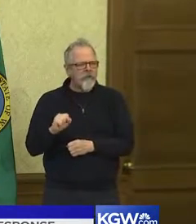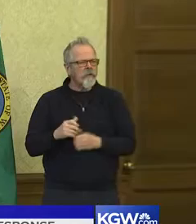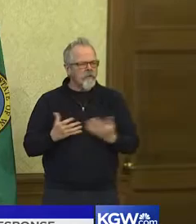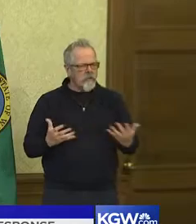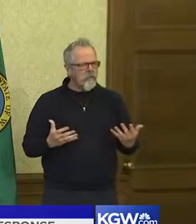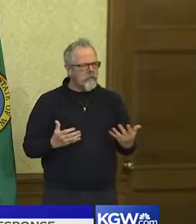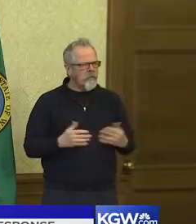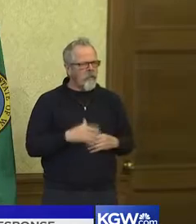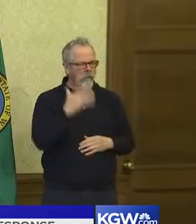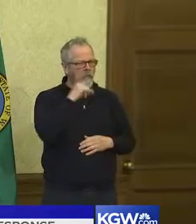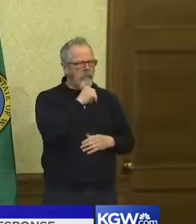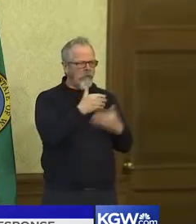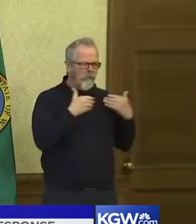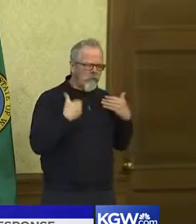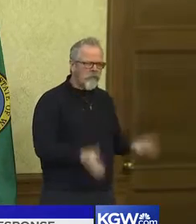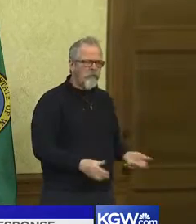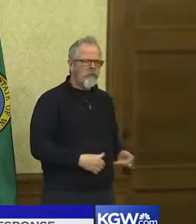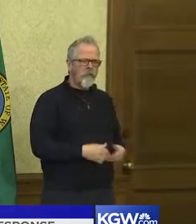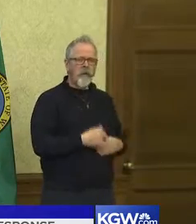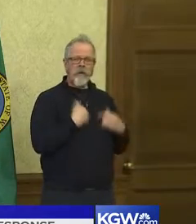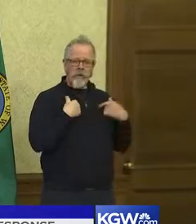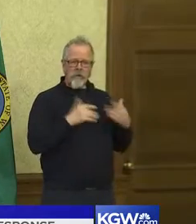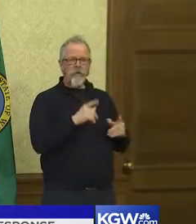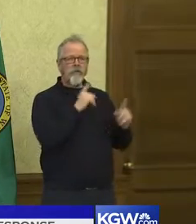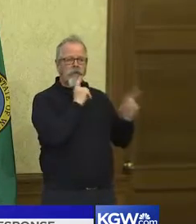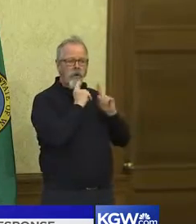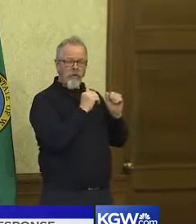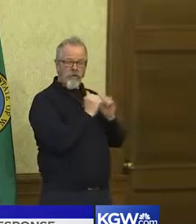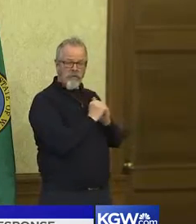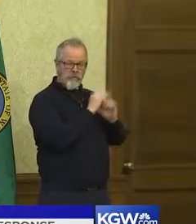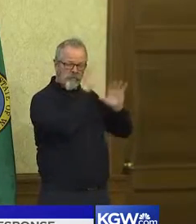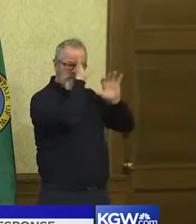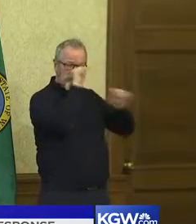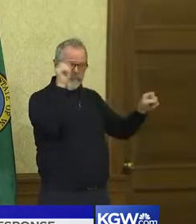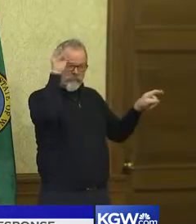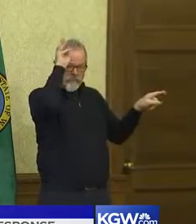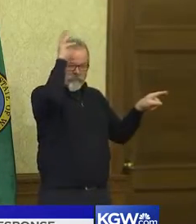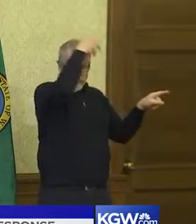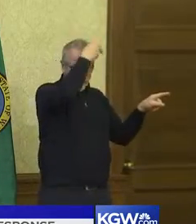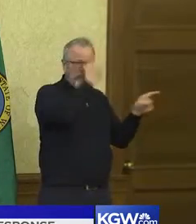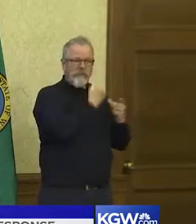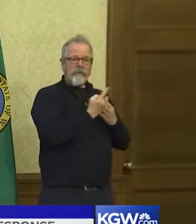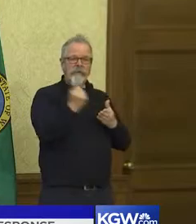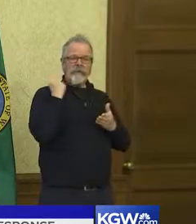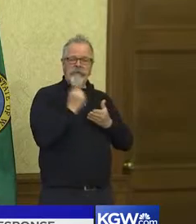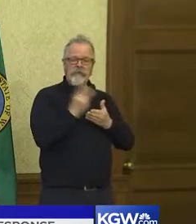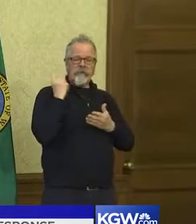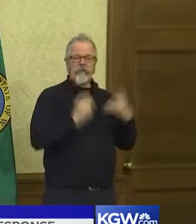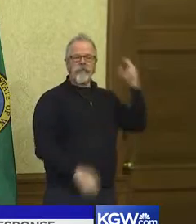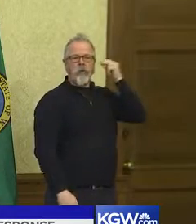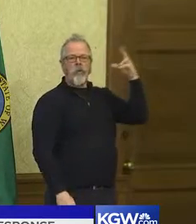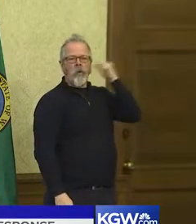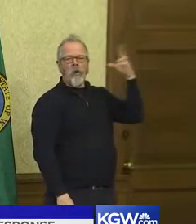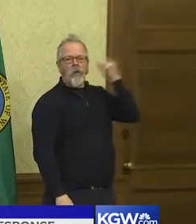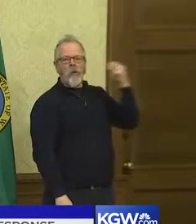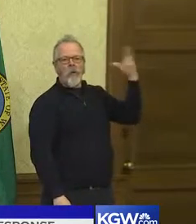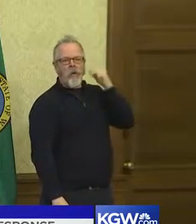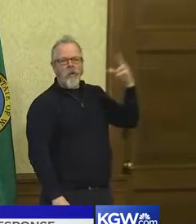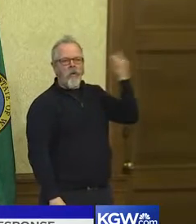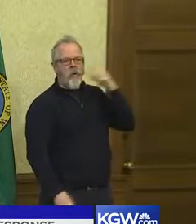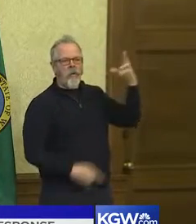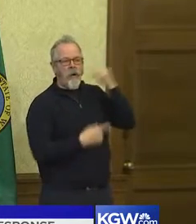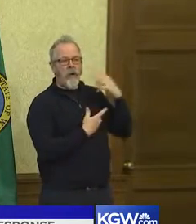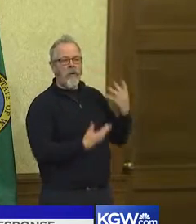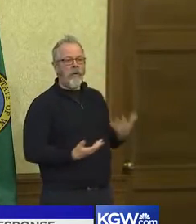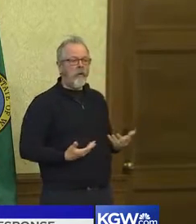about this, and he said he would not do that. He is now starting to do that just a little bit. Admiral Polachek is doing